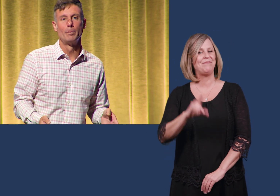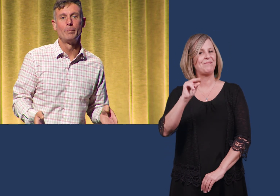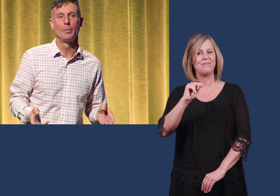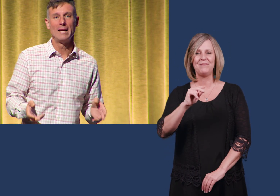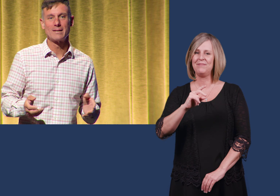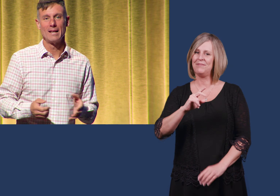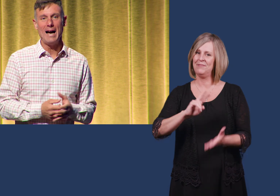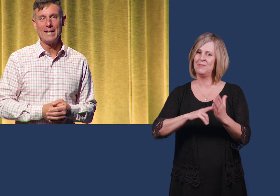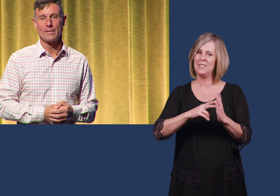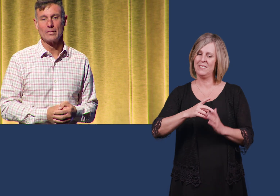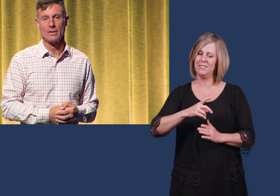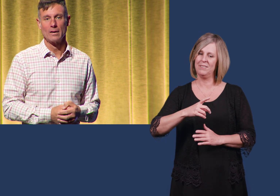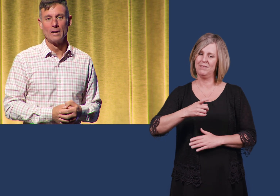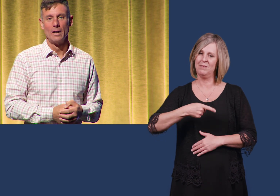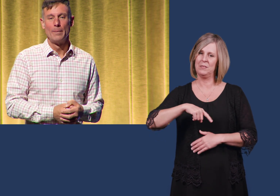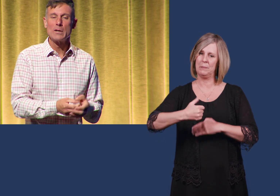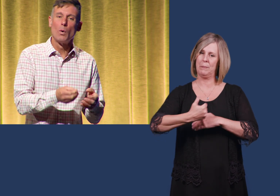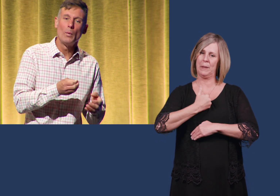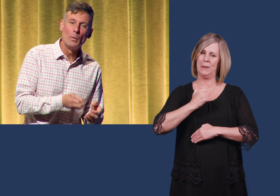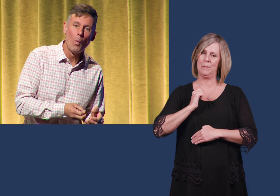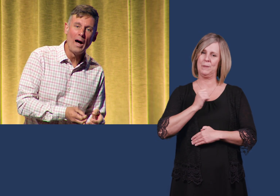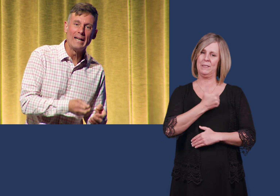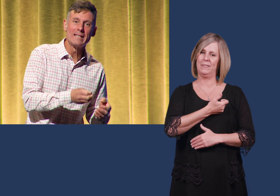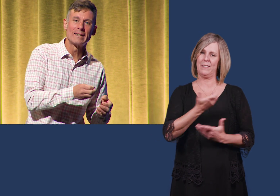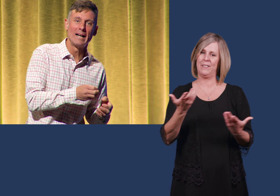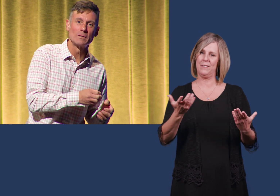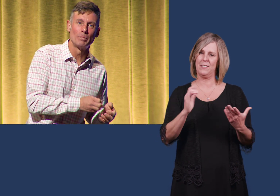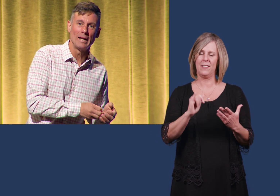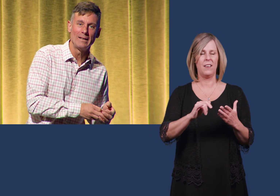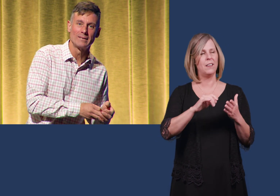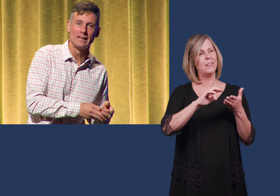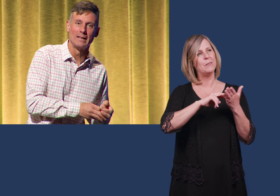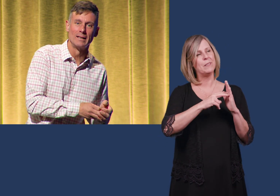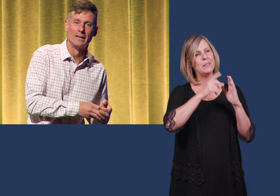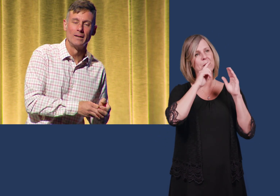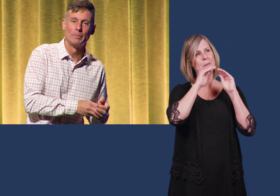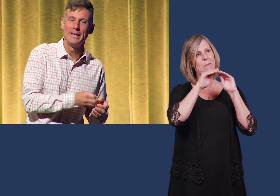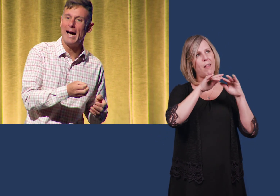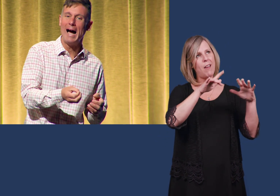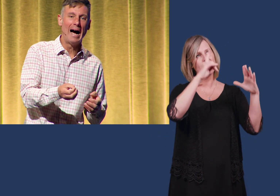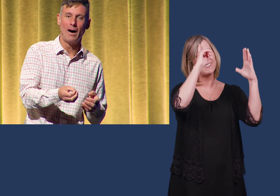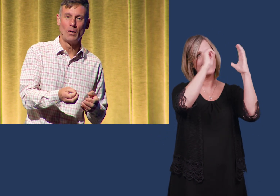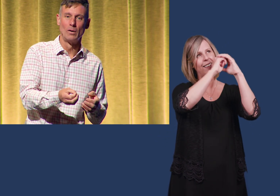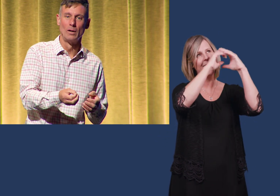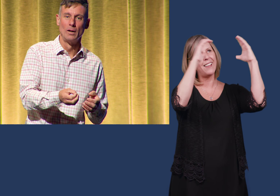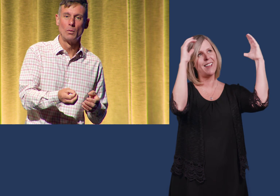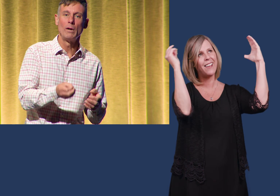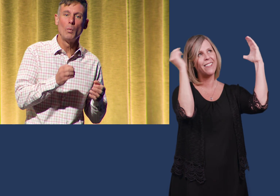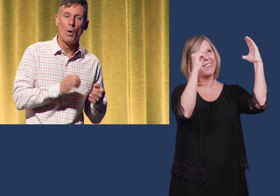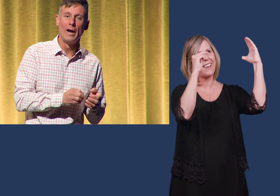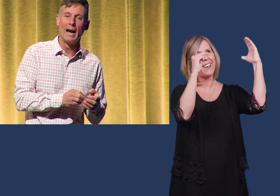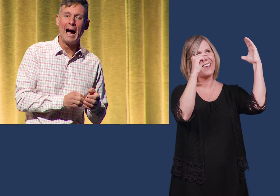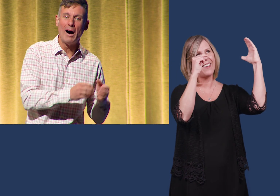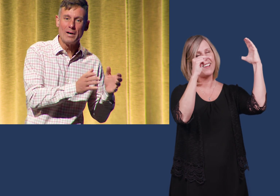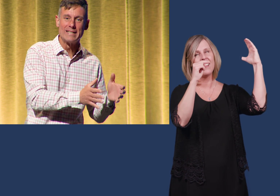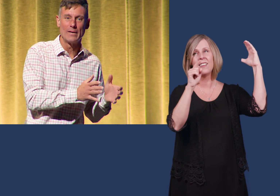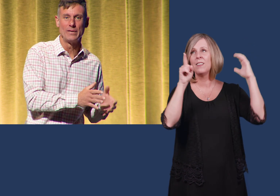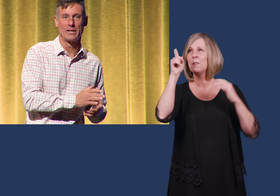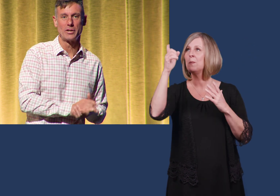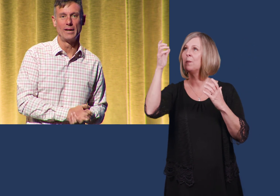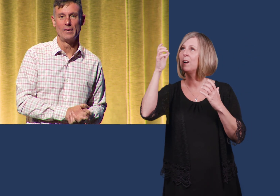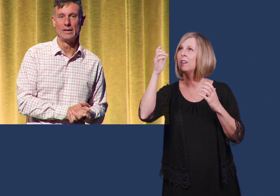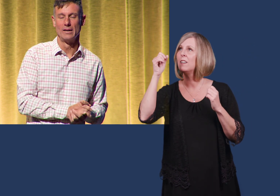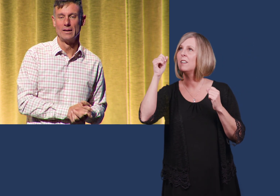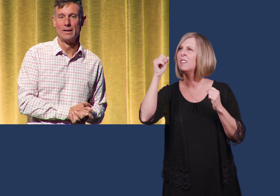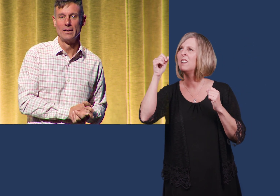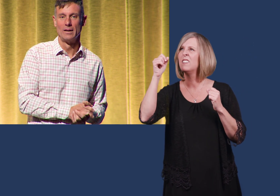the blessed life. Because what we want is God's blessing, but not how. We want our